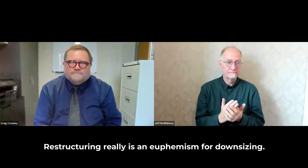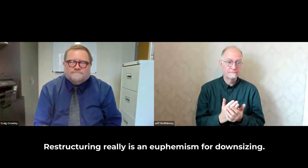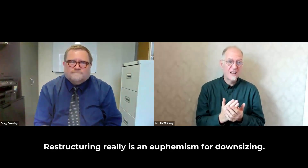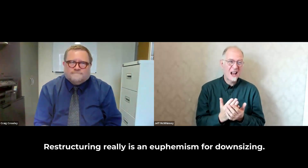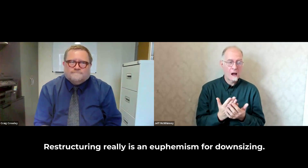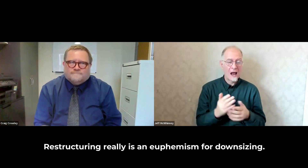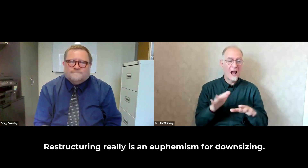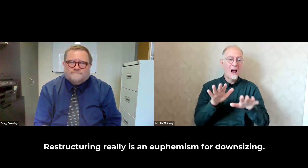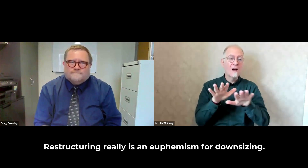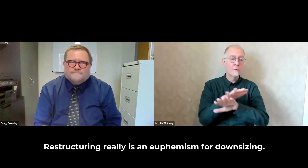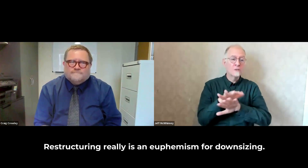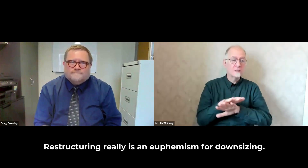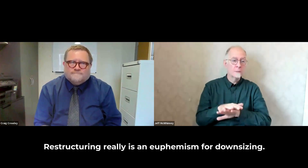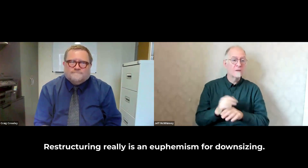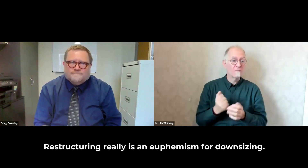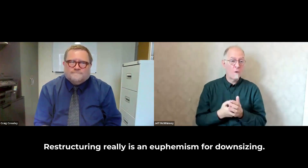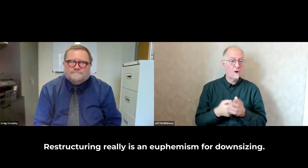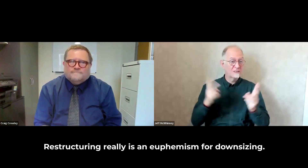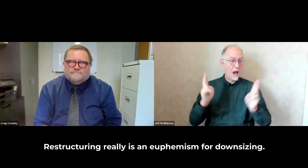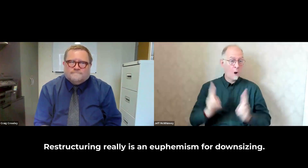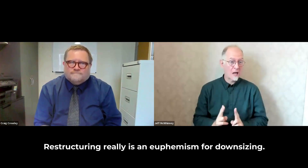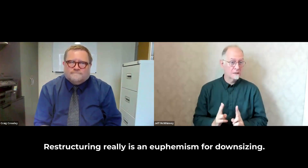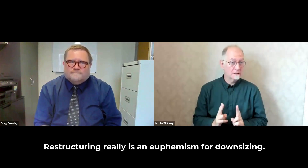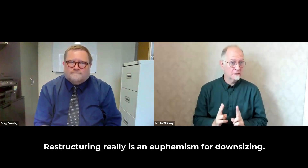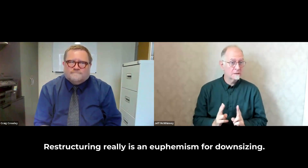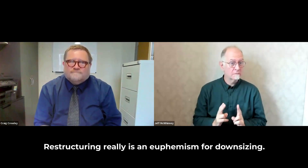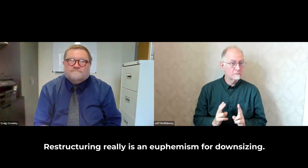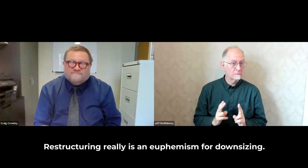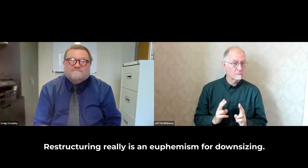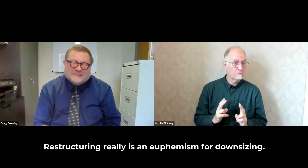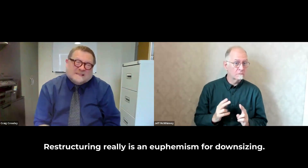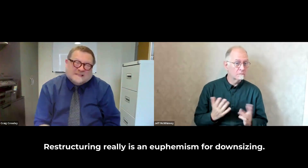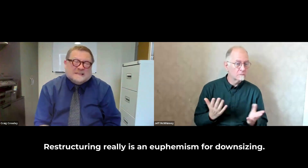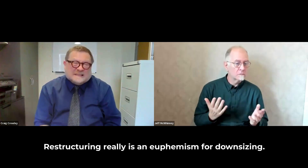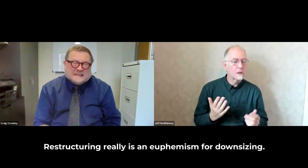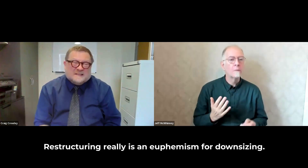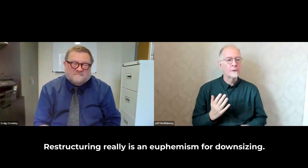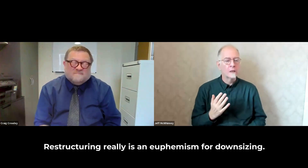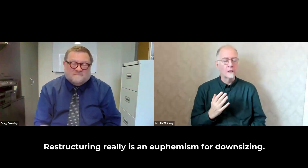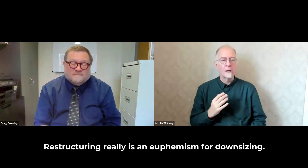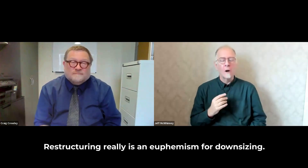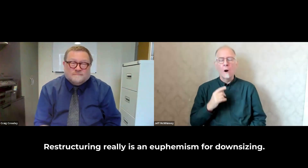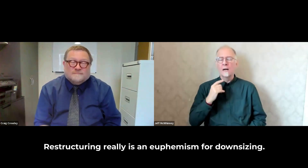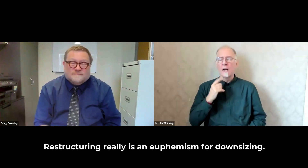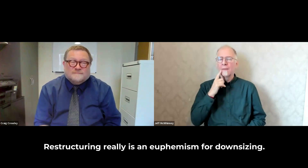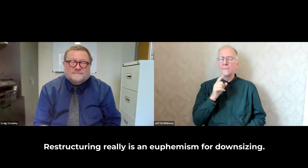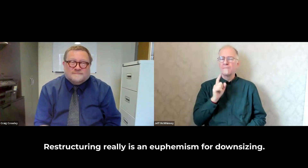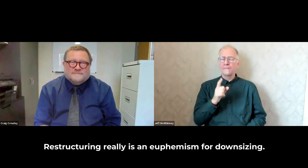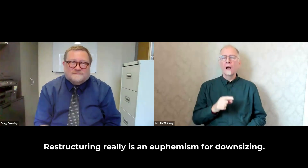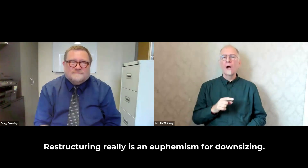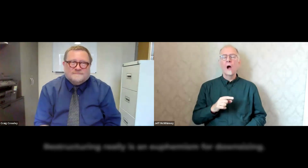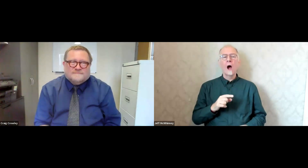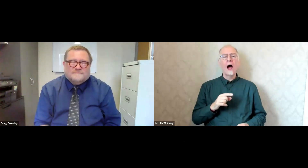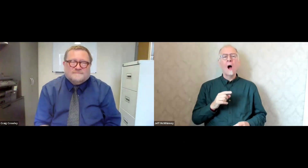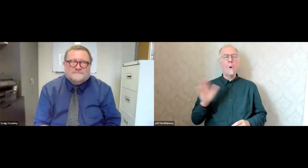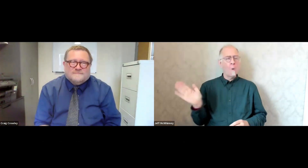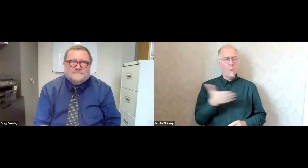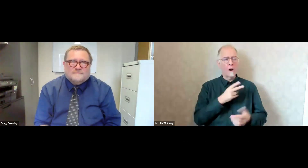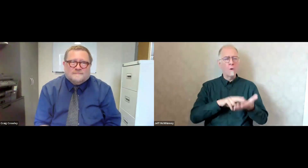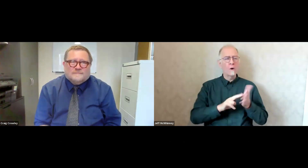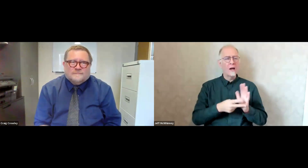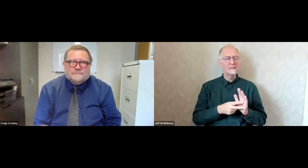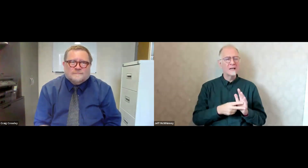Restructuring, really, is confused. Is an euphemism for downsizing.